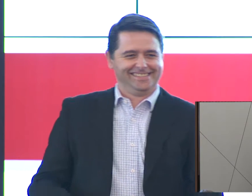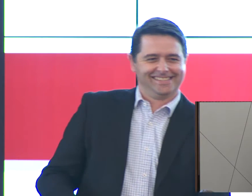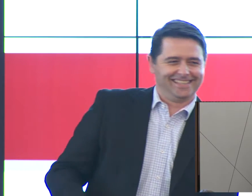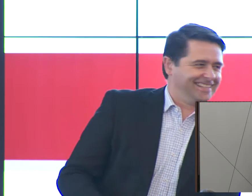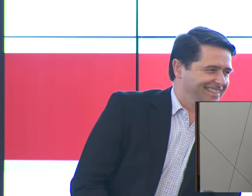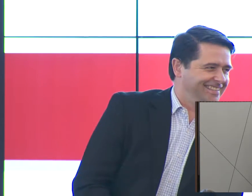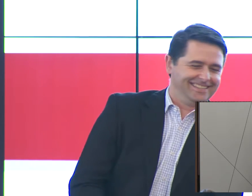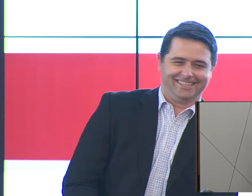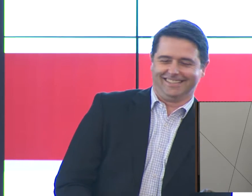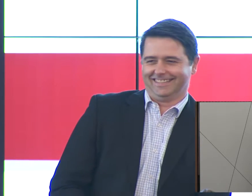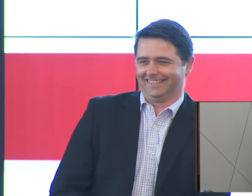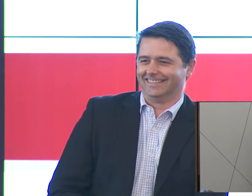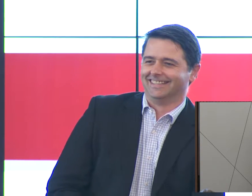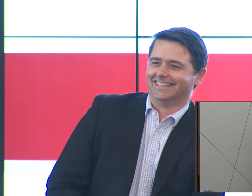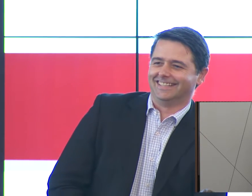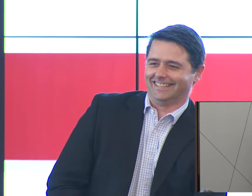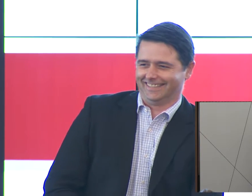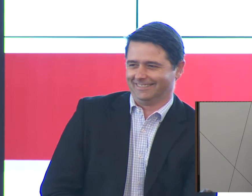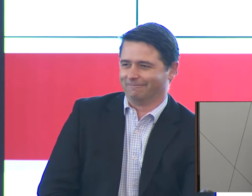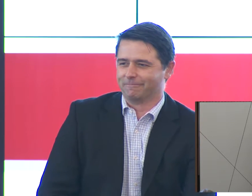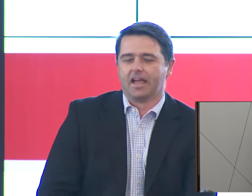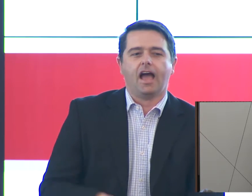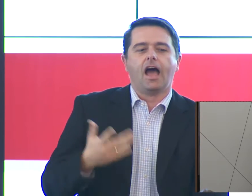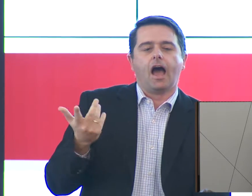I think your pants are dry, I hope.